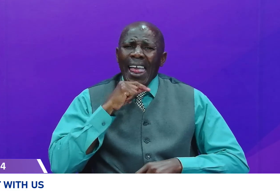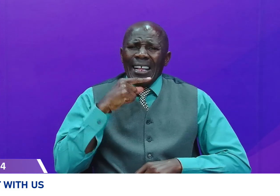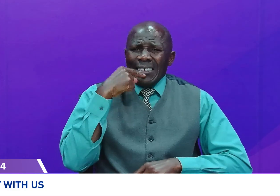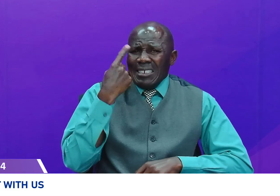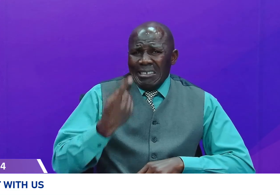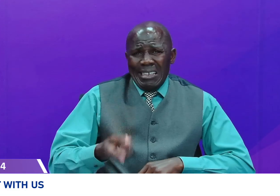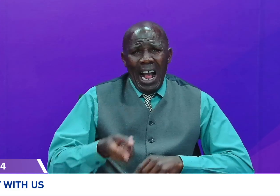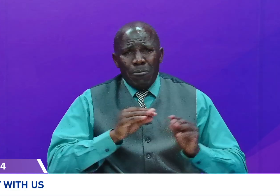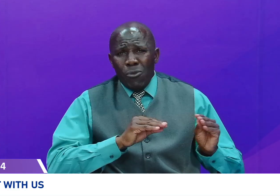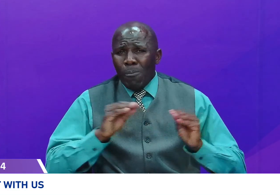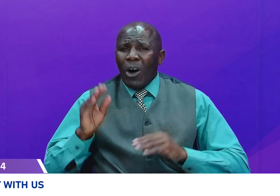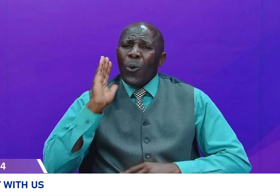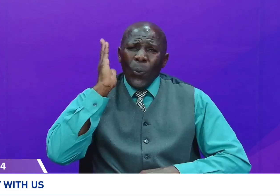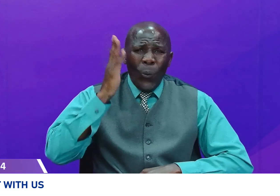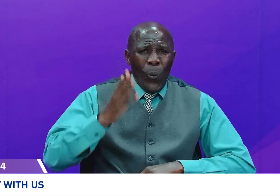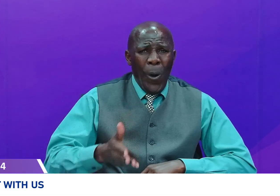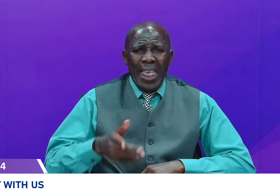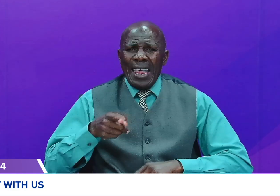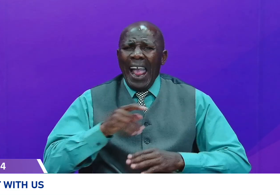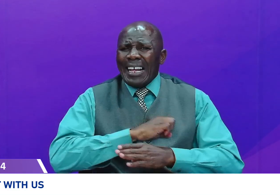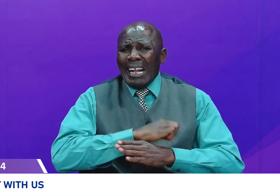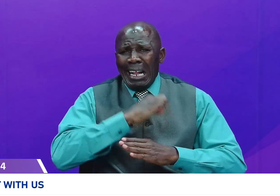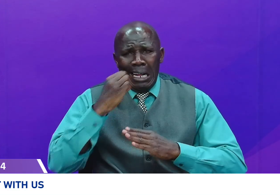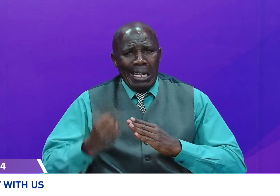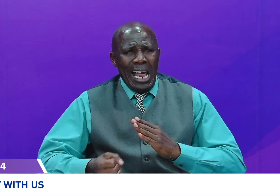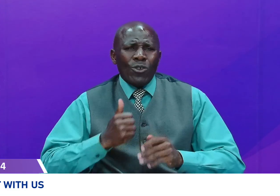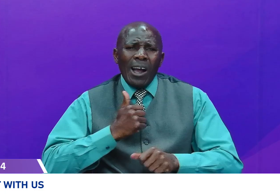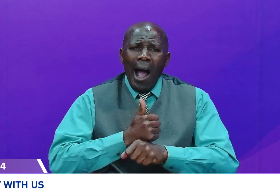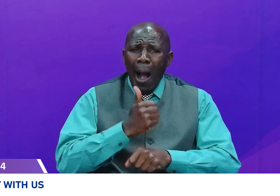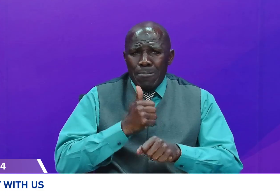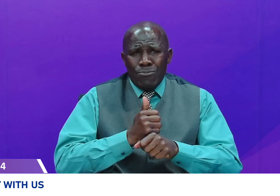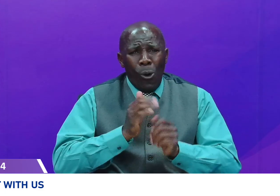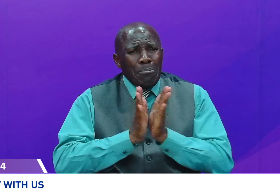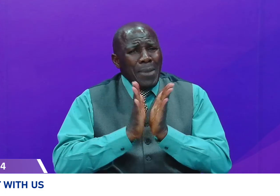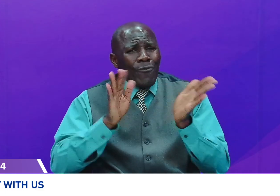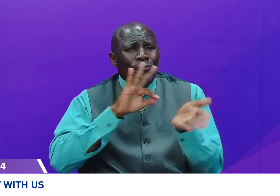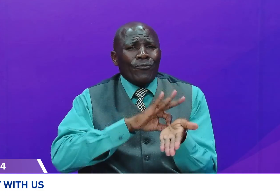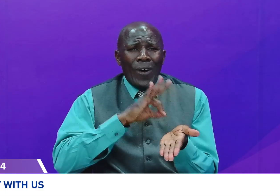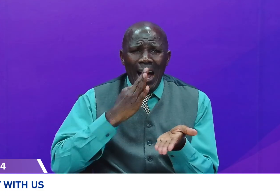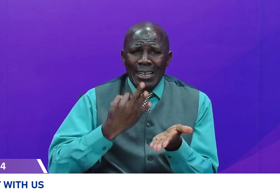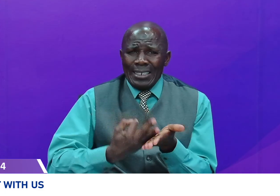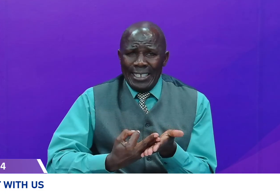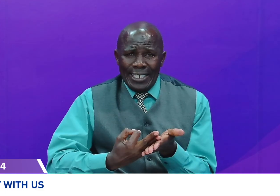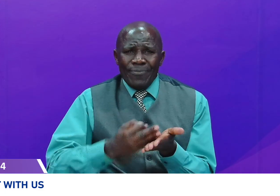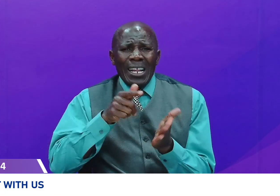Professor Kindiki also stressed the importance of adopting the Treasury Single